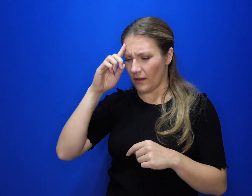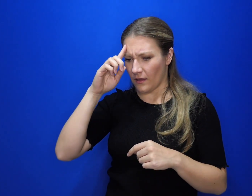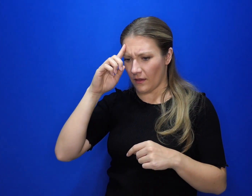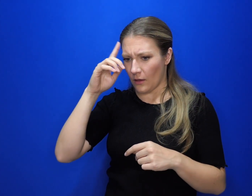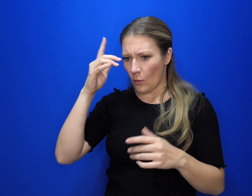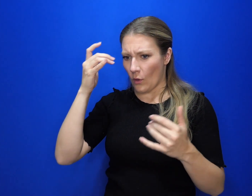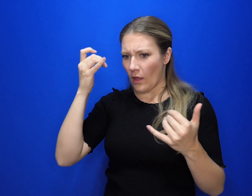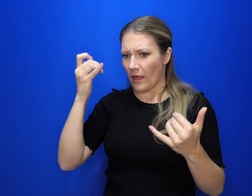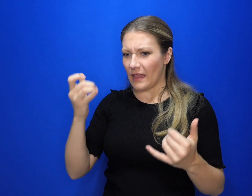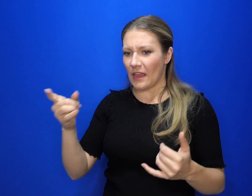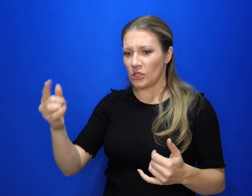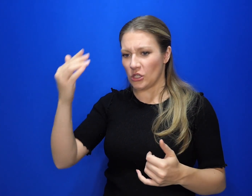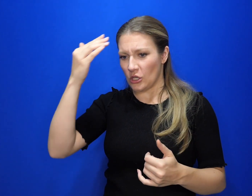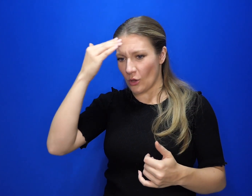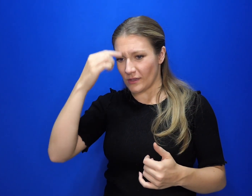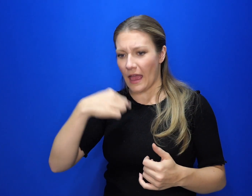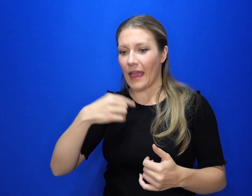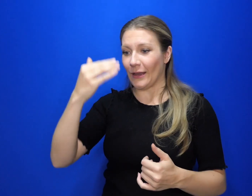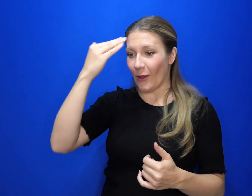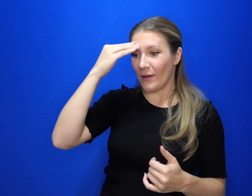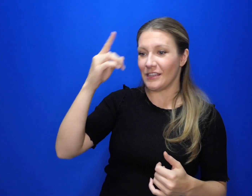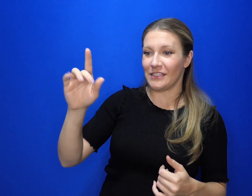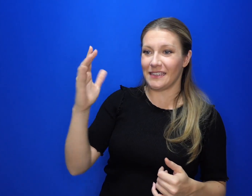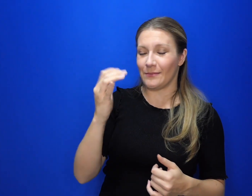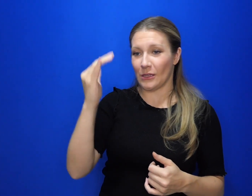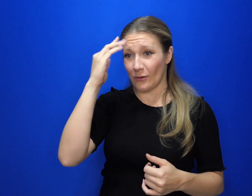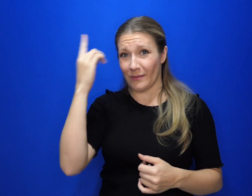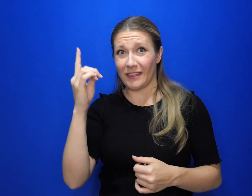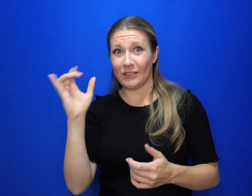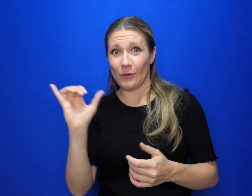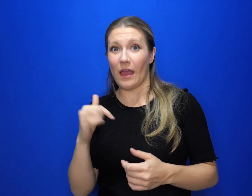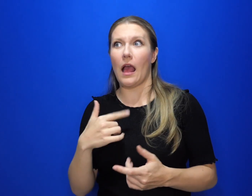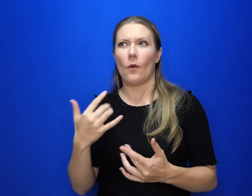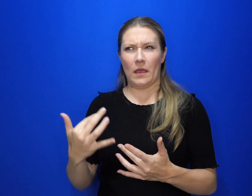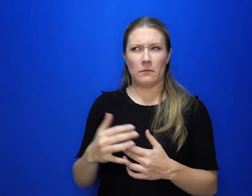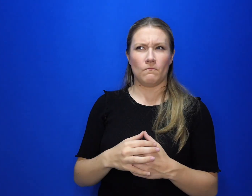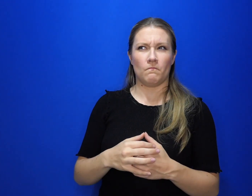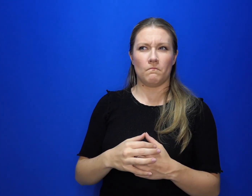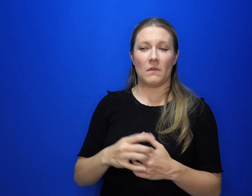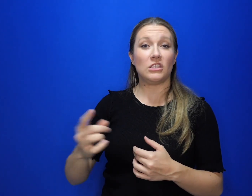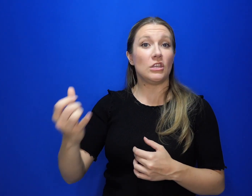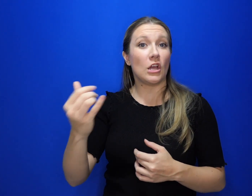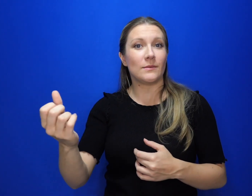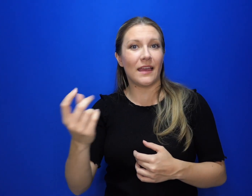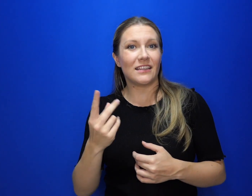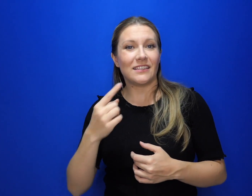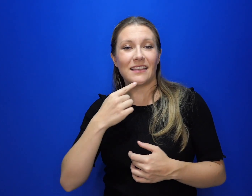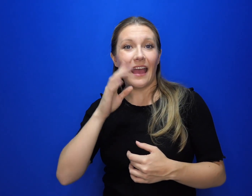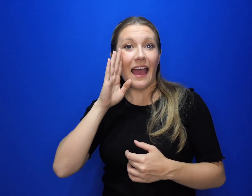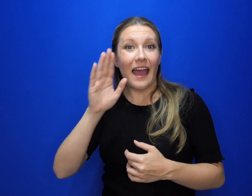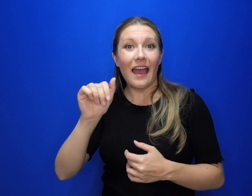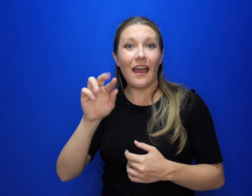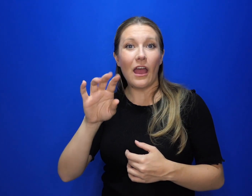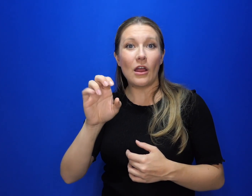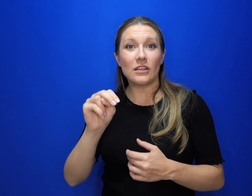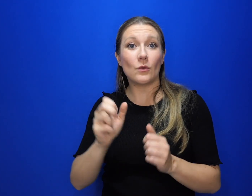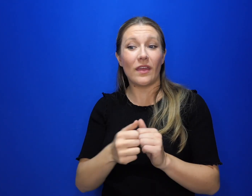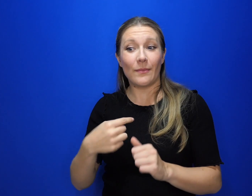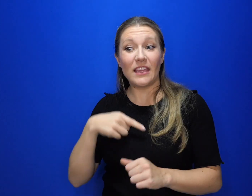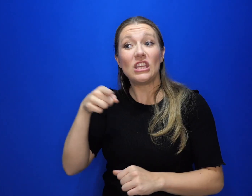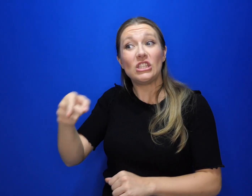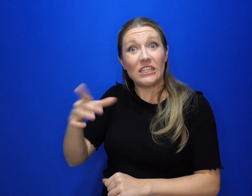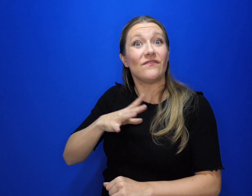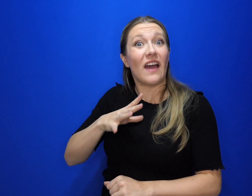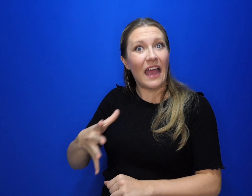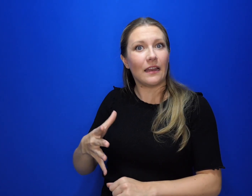second and I thought, well, now she knows I know, and she seems to know something too. I'll wait. Right. And she calls back and she goes, hi,